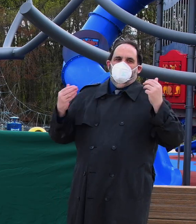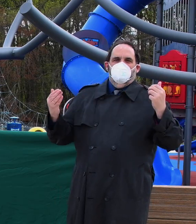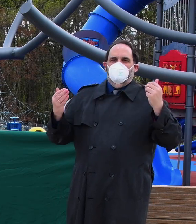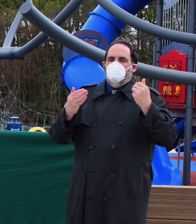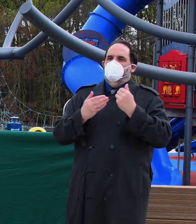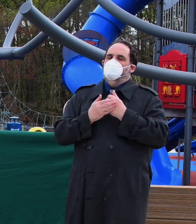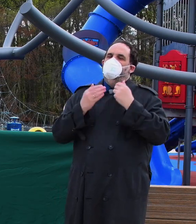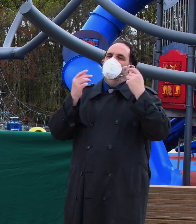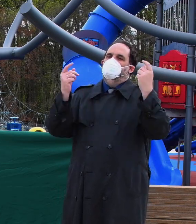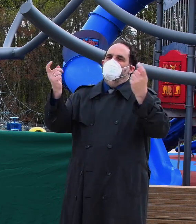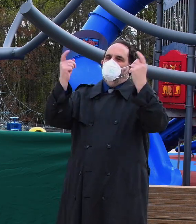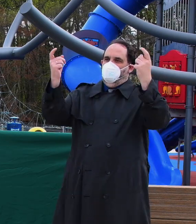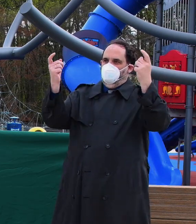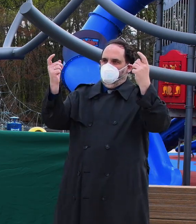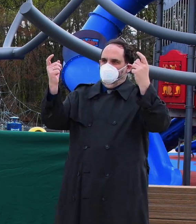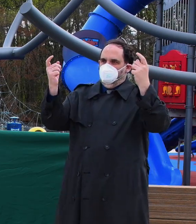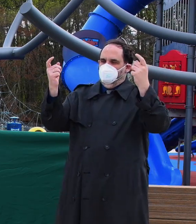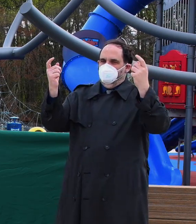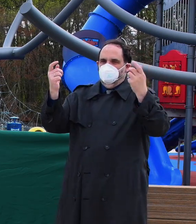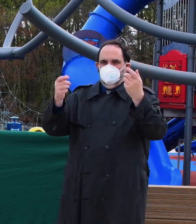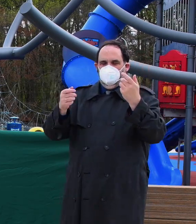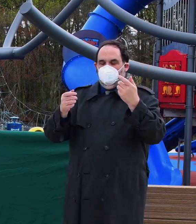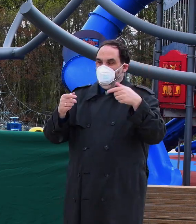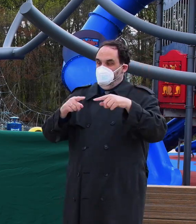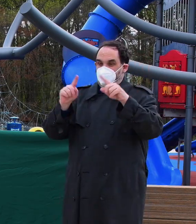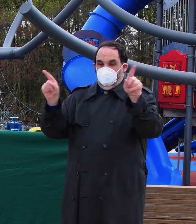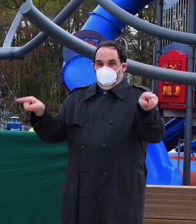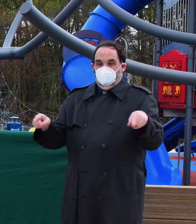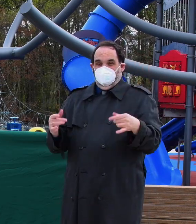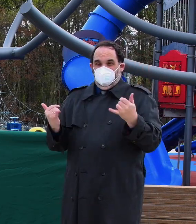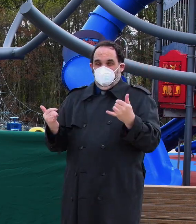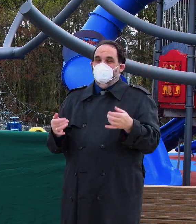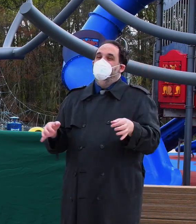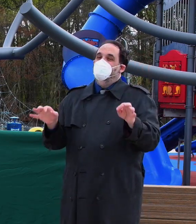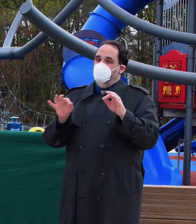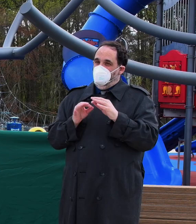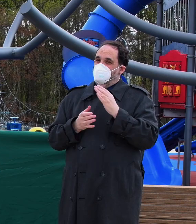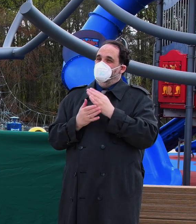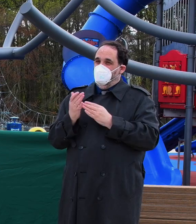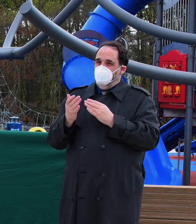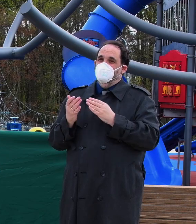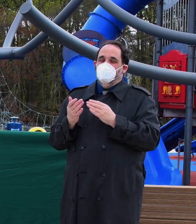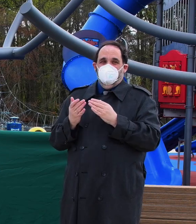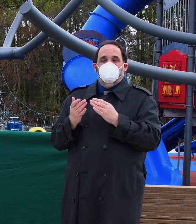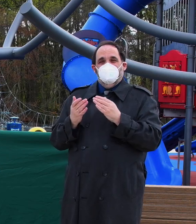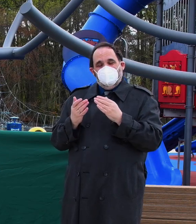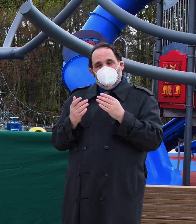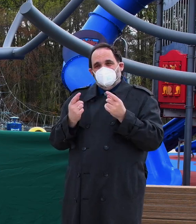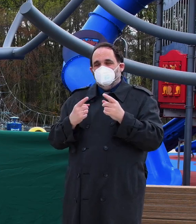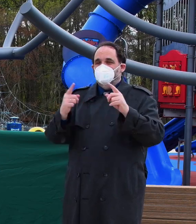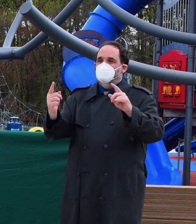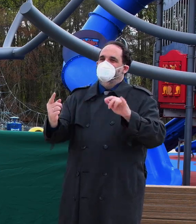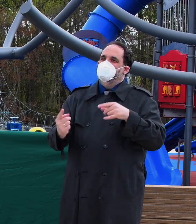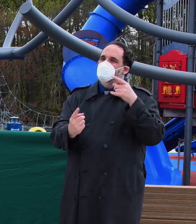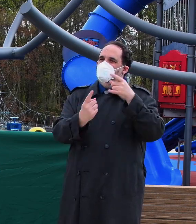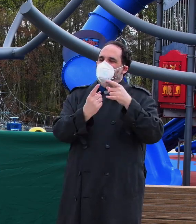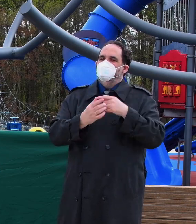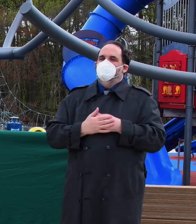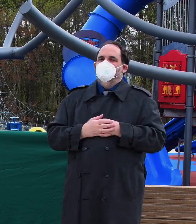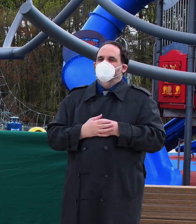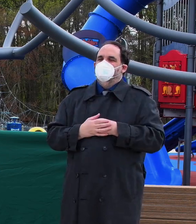and celebration. And these signs today are an important step in the next great